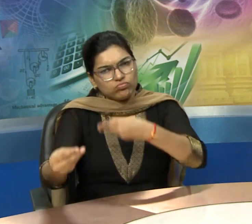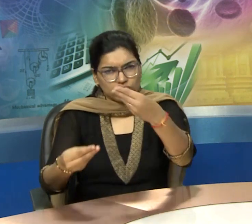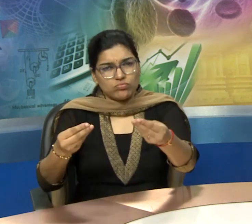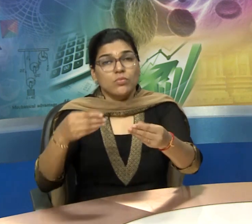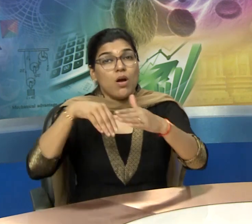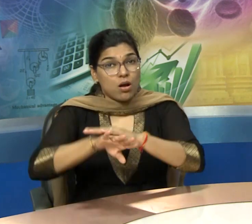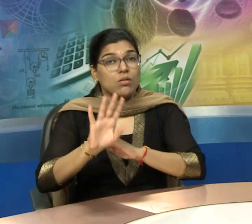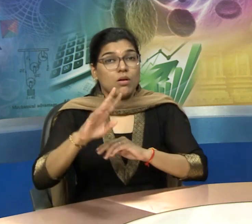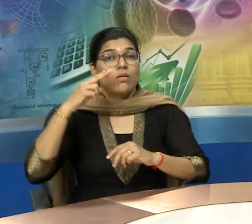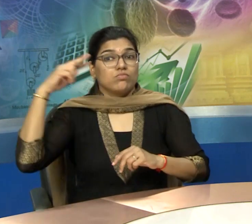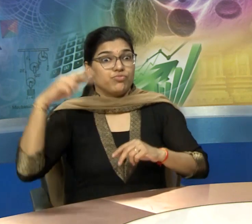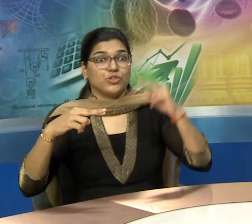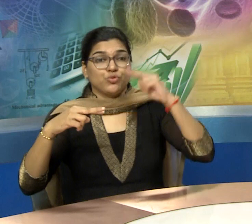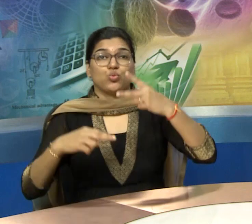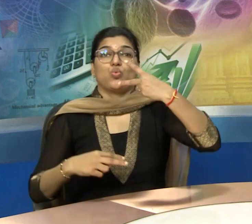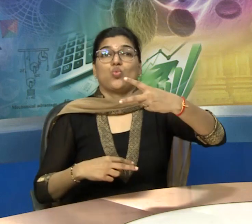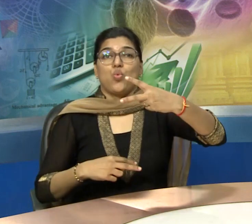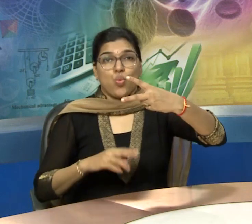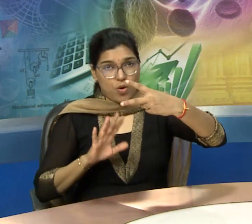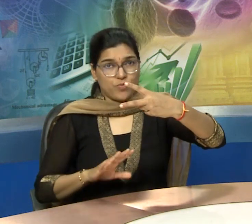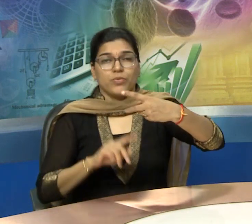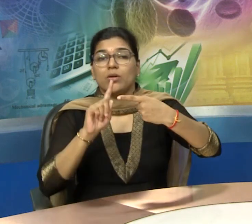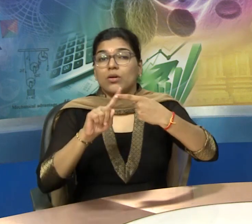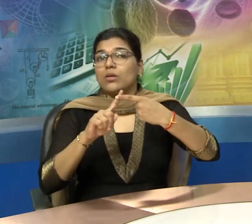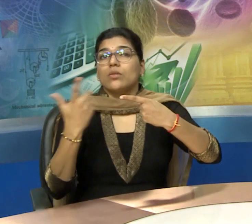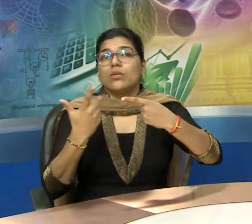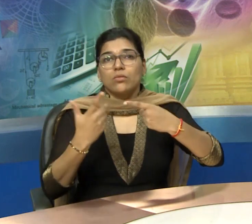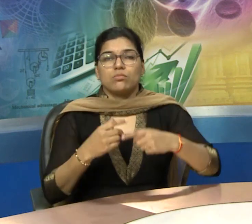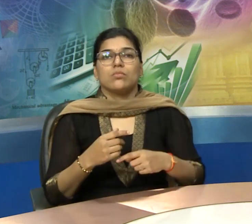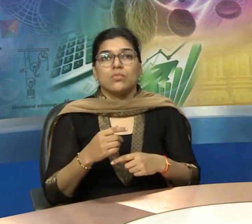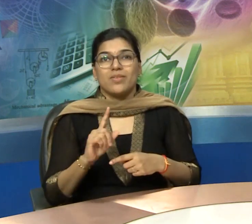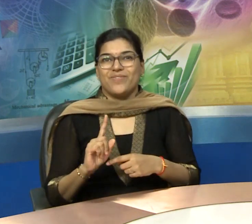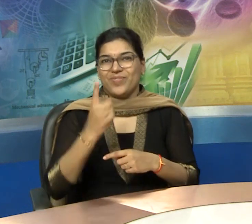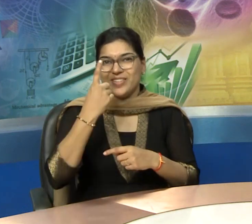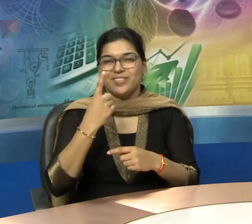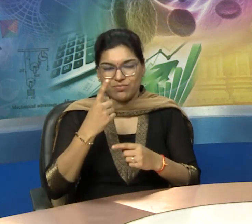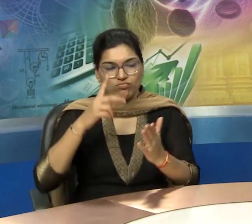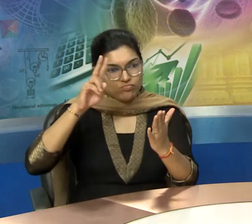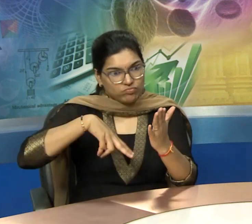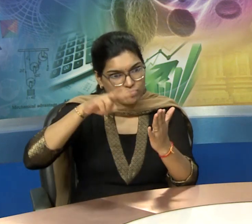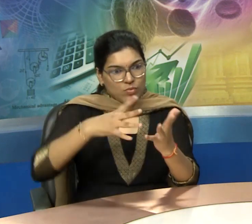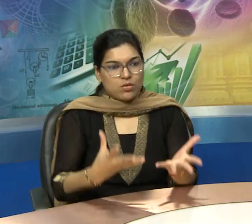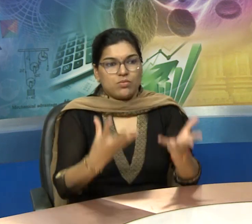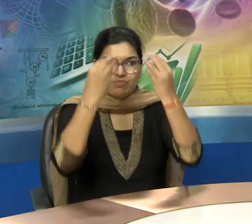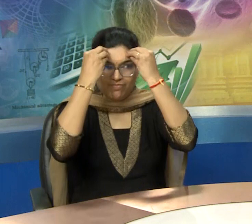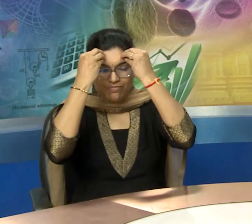Any culture and the promotion of culture has mainly two aspects in